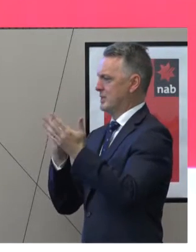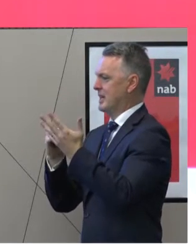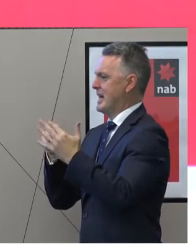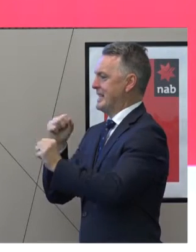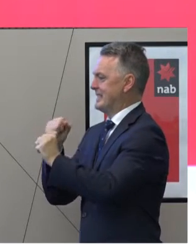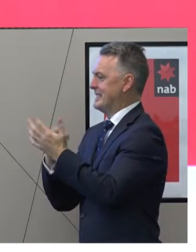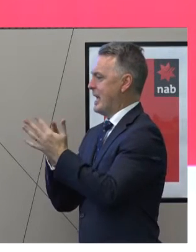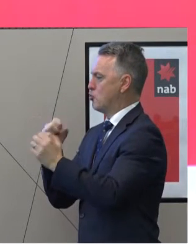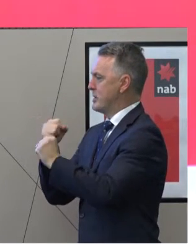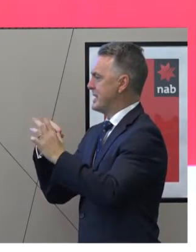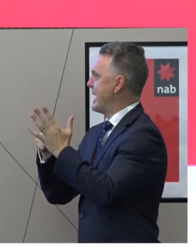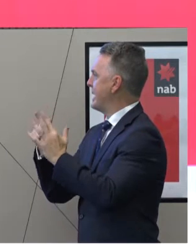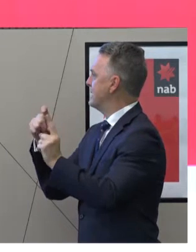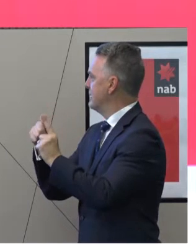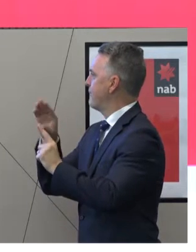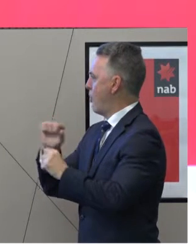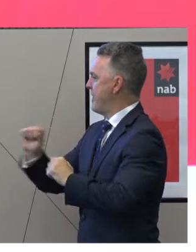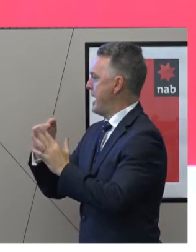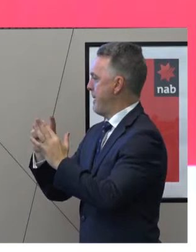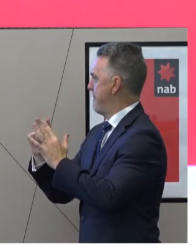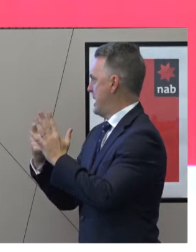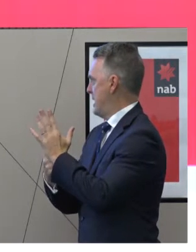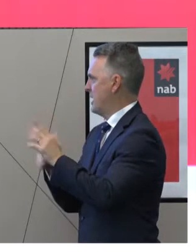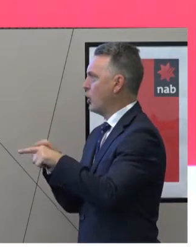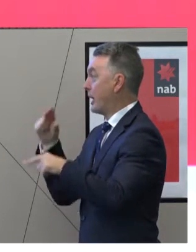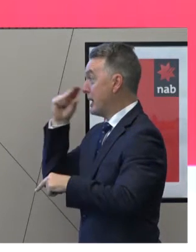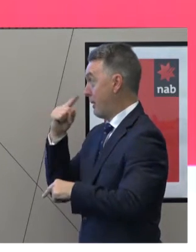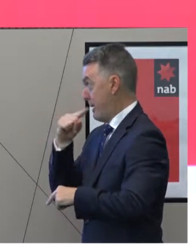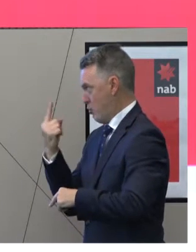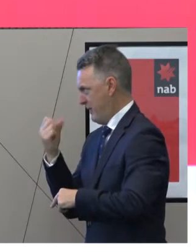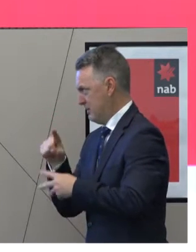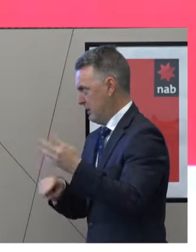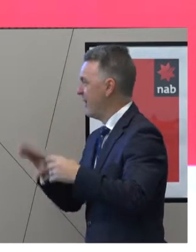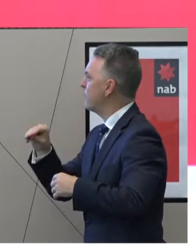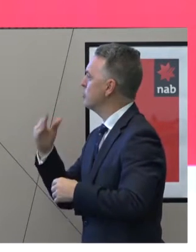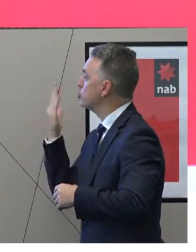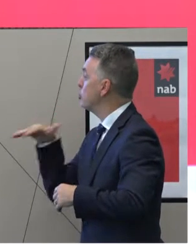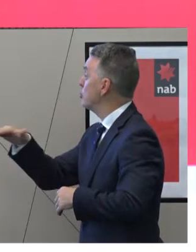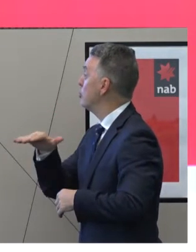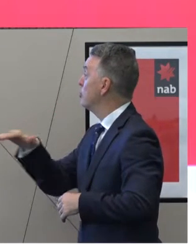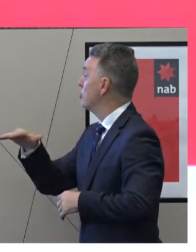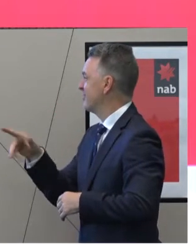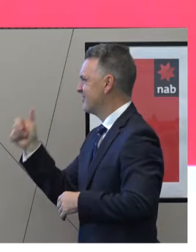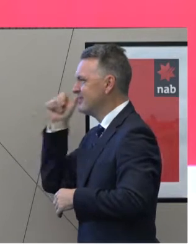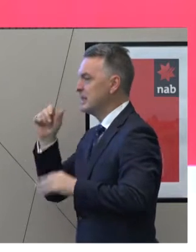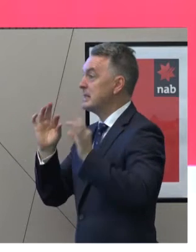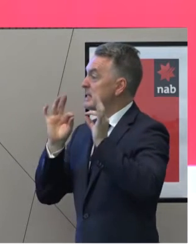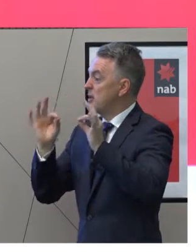peers, like young people with disabilities are at school. The fact that we have special schools at